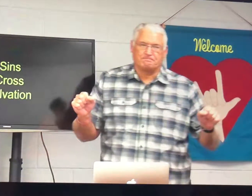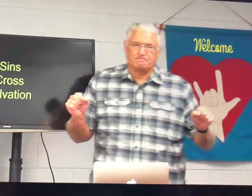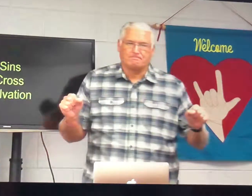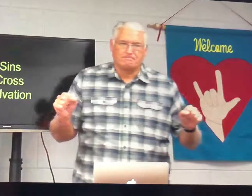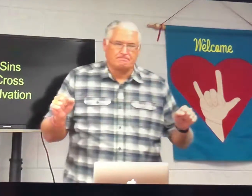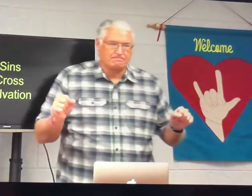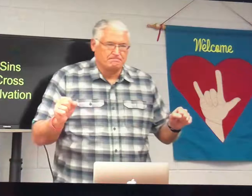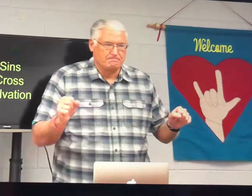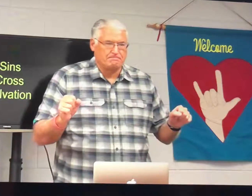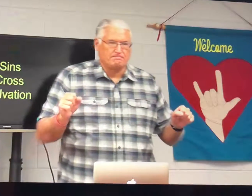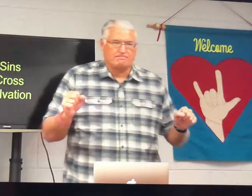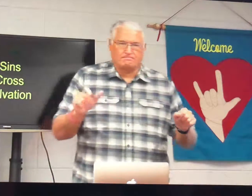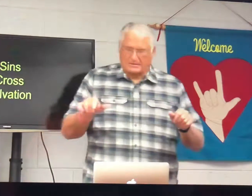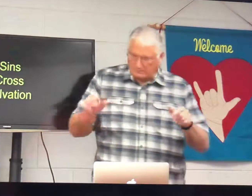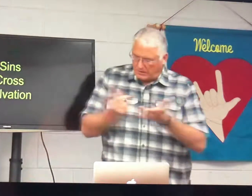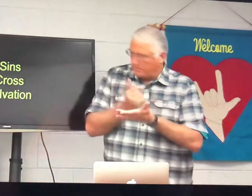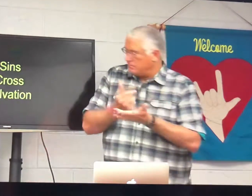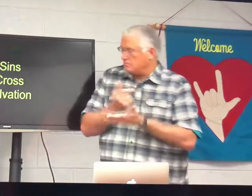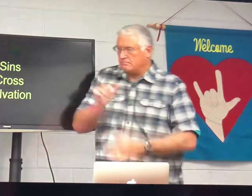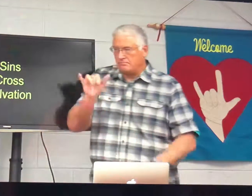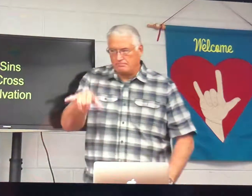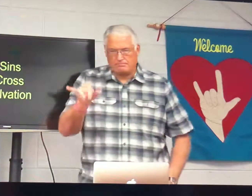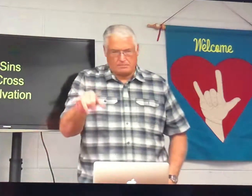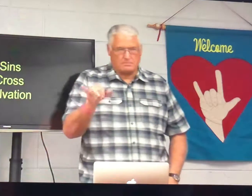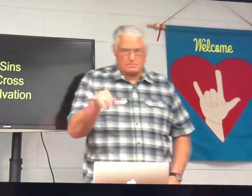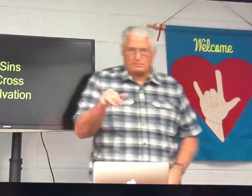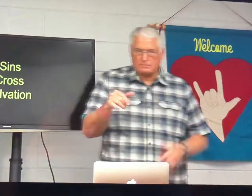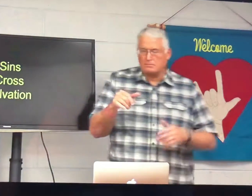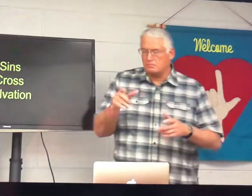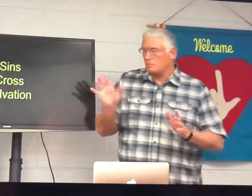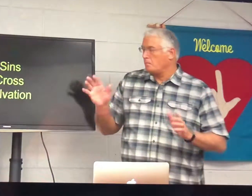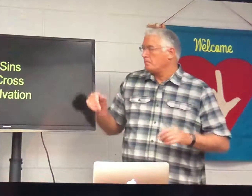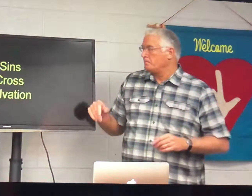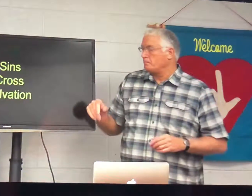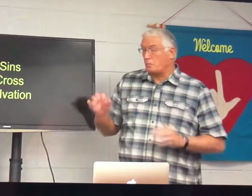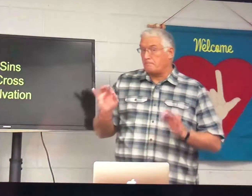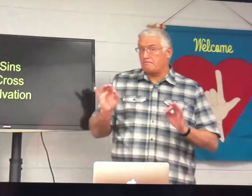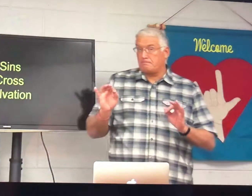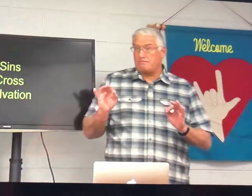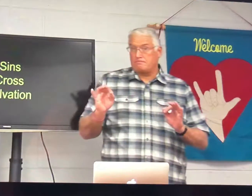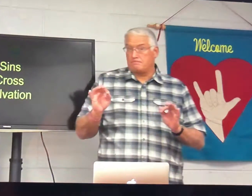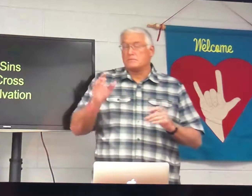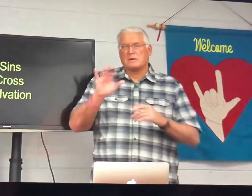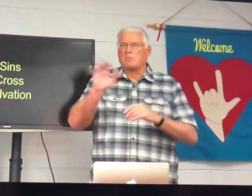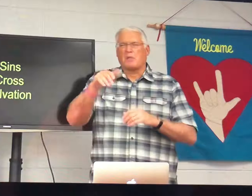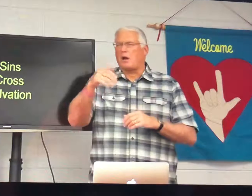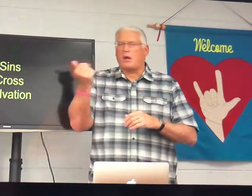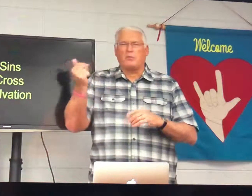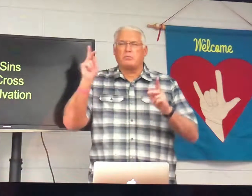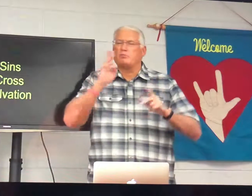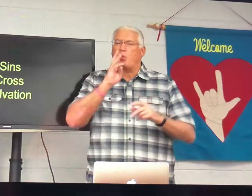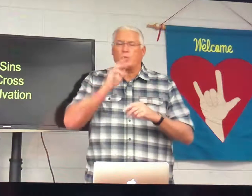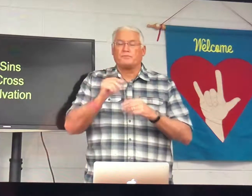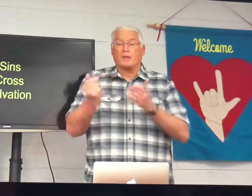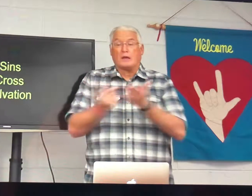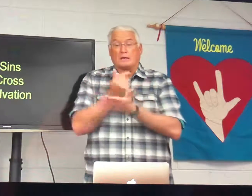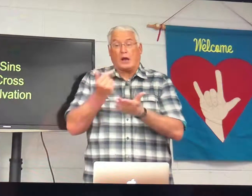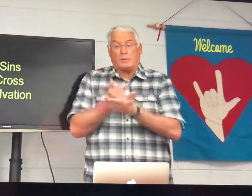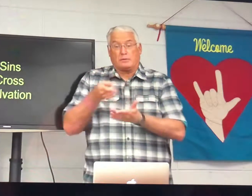and he's thrown it a lot more this season to left-handed hitters. You know, to right-handed hitters, he's become very predictable. It's